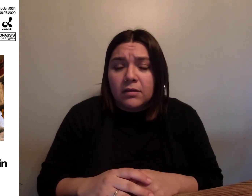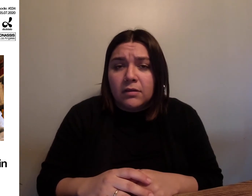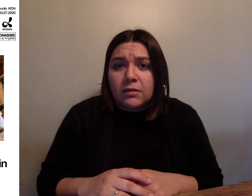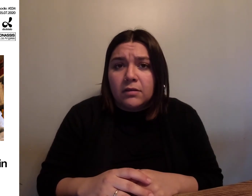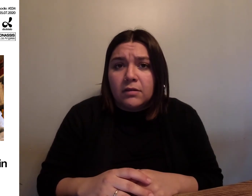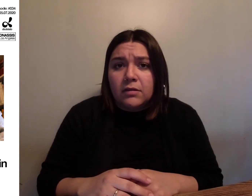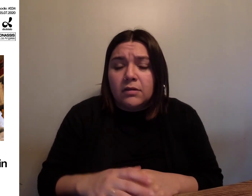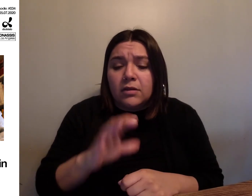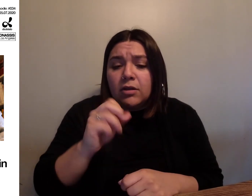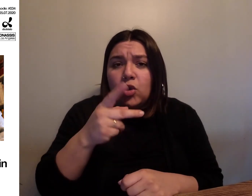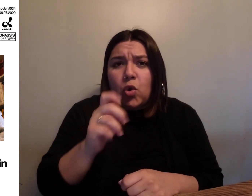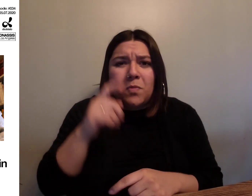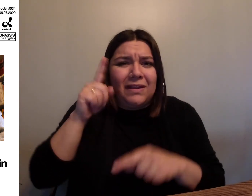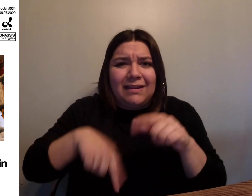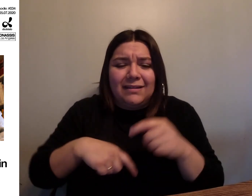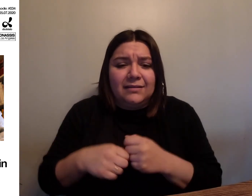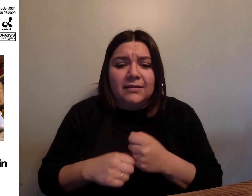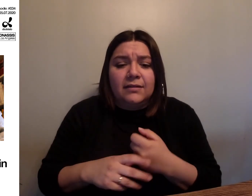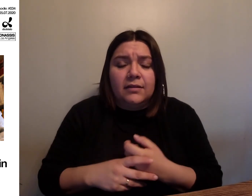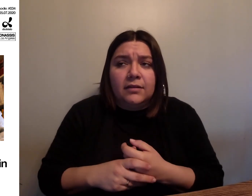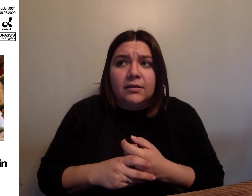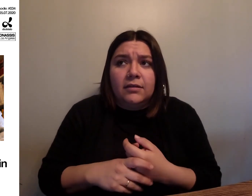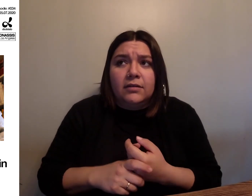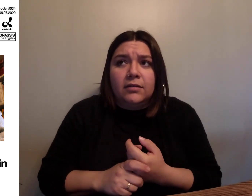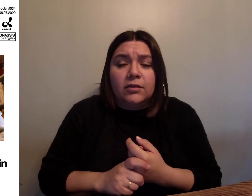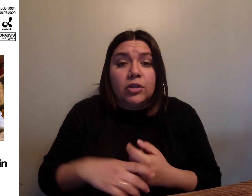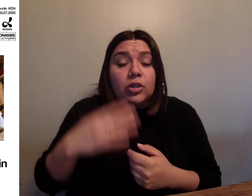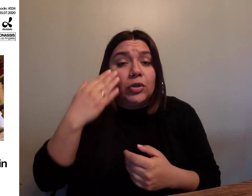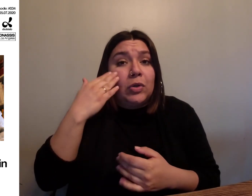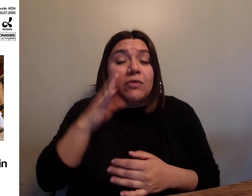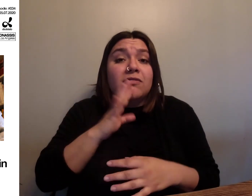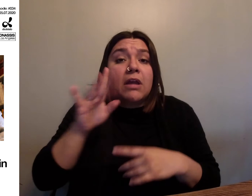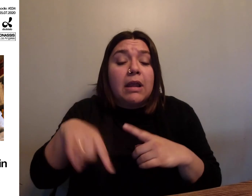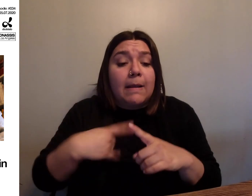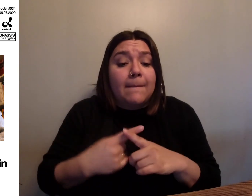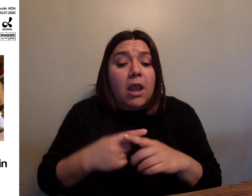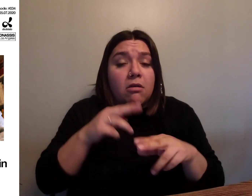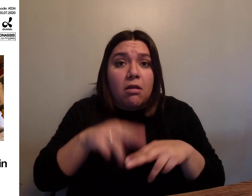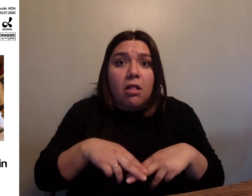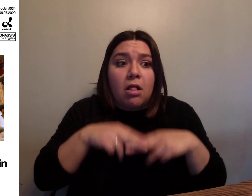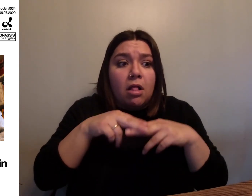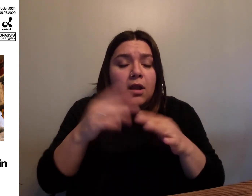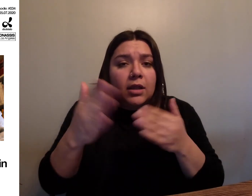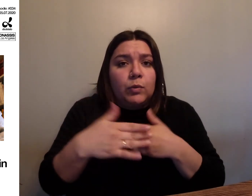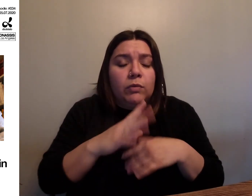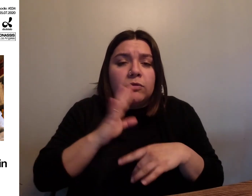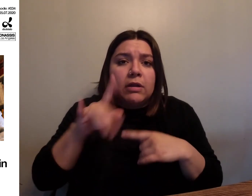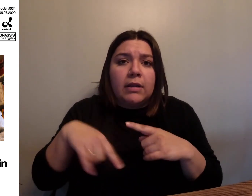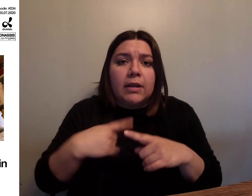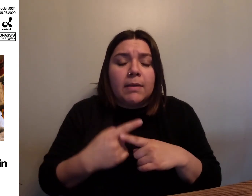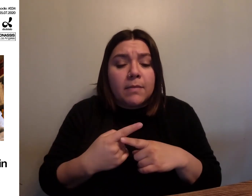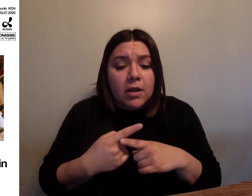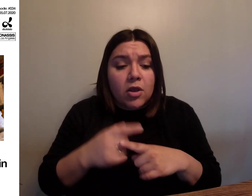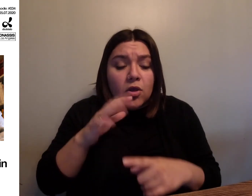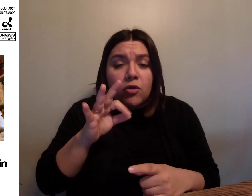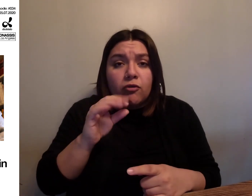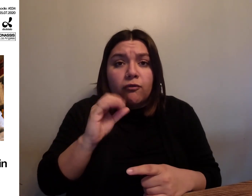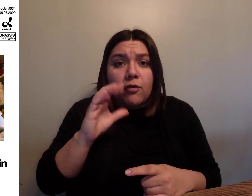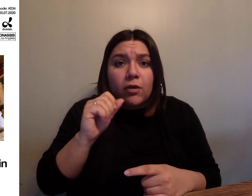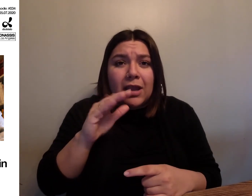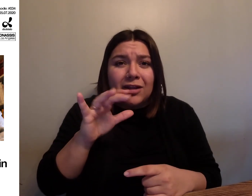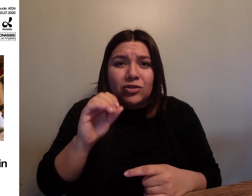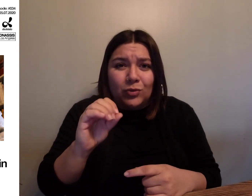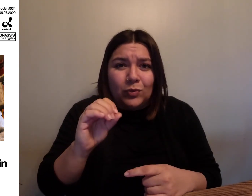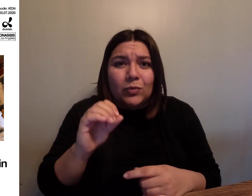It's really so. When we talk about retiring in our room and dreaming about